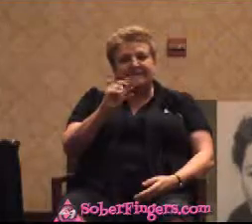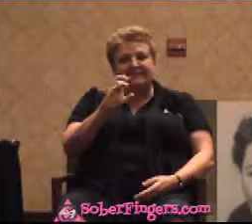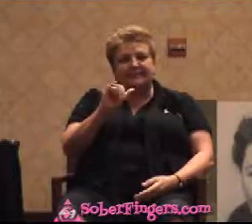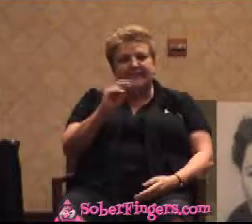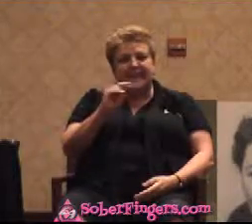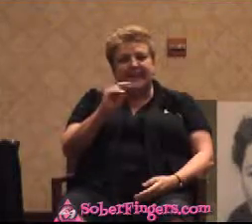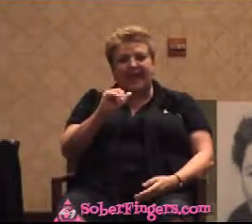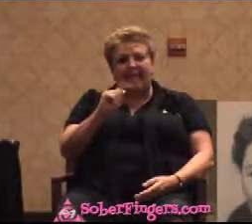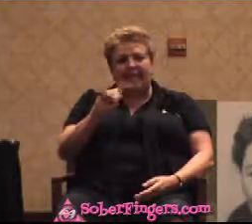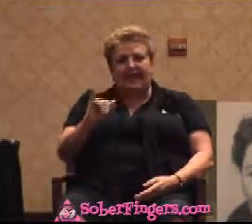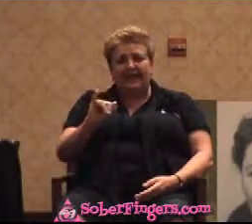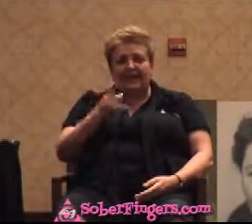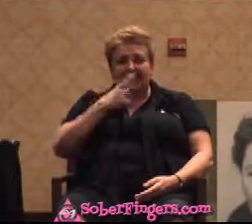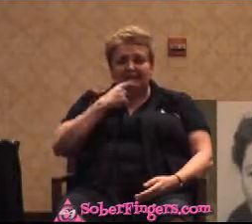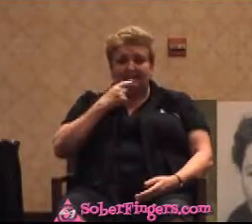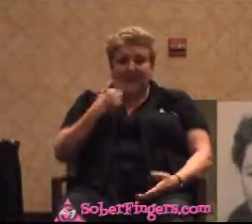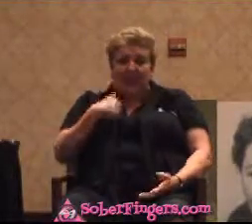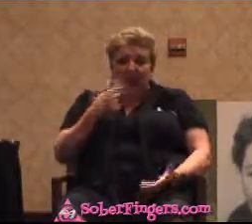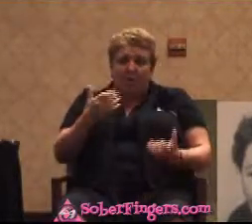I said, I want to go to college.